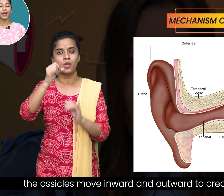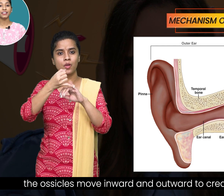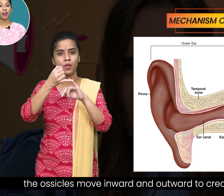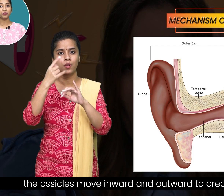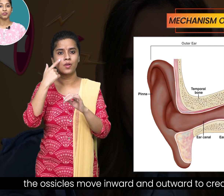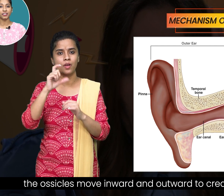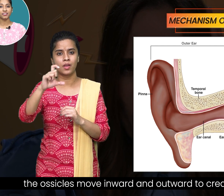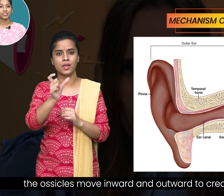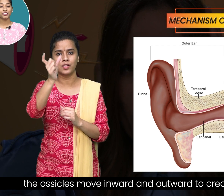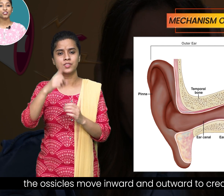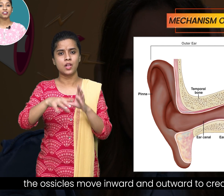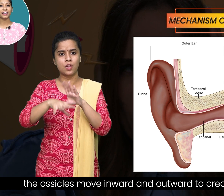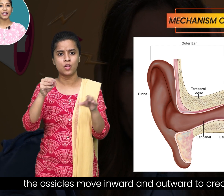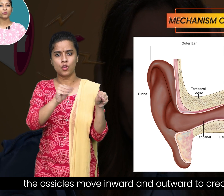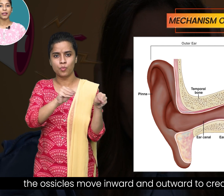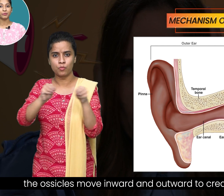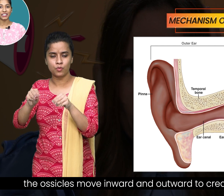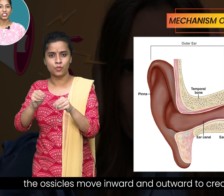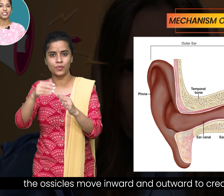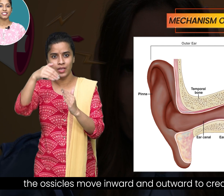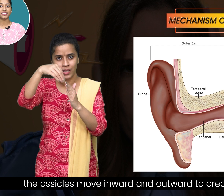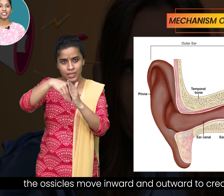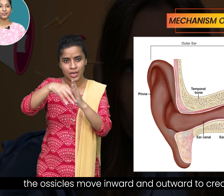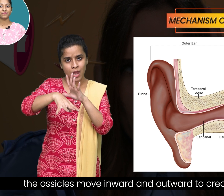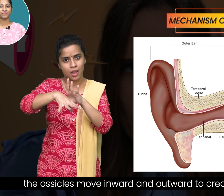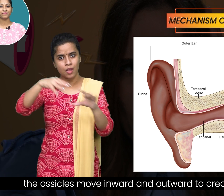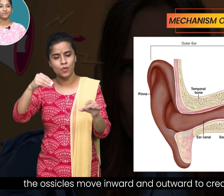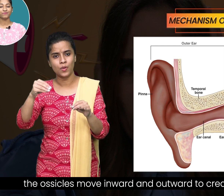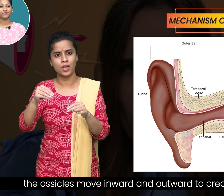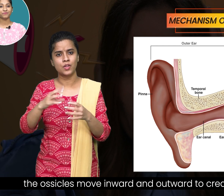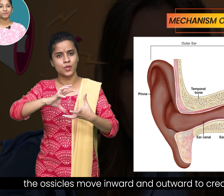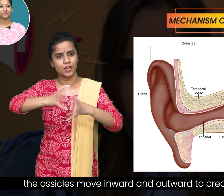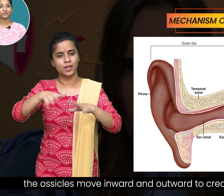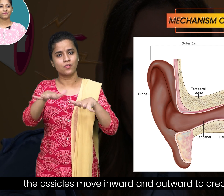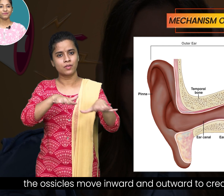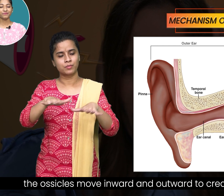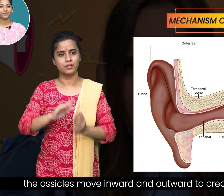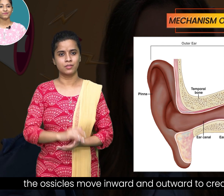inward and outward to create vibrations.